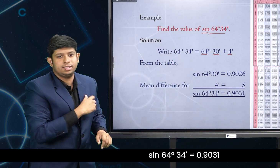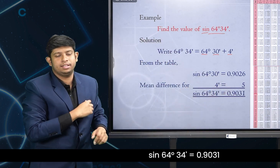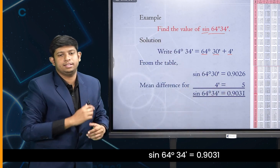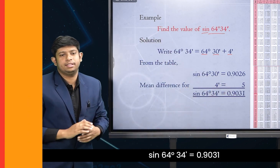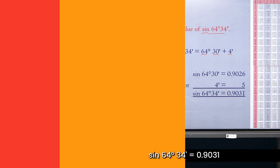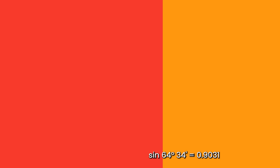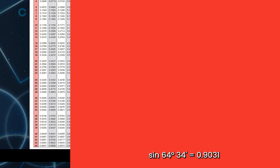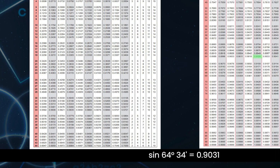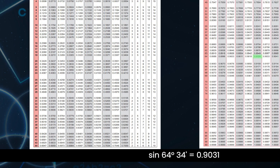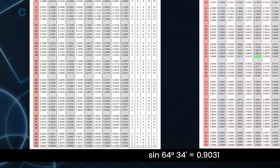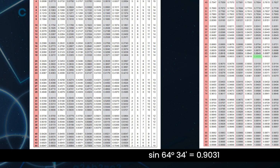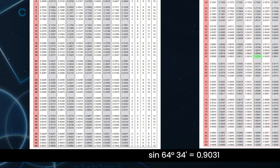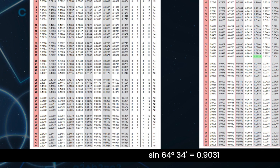as 0.9031.